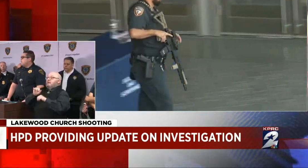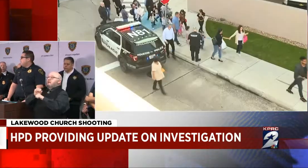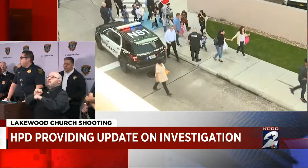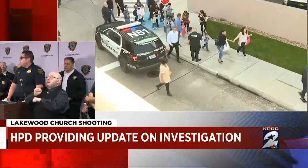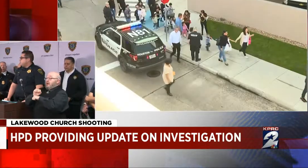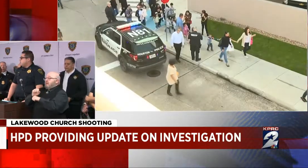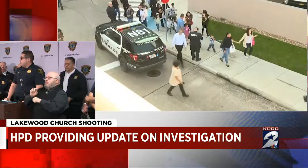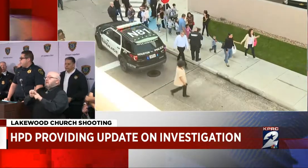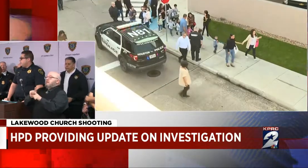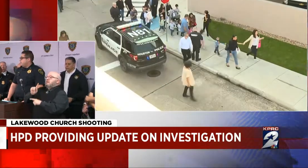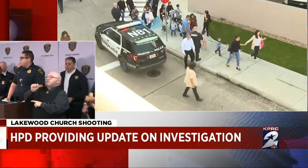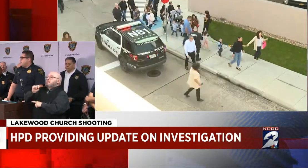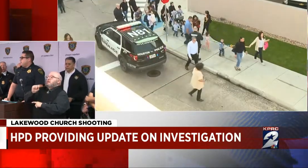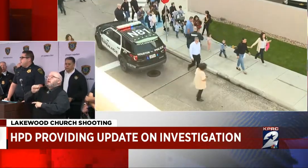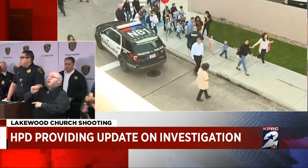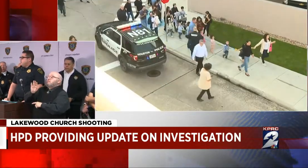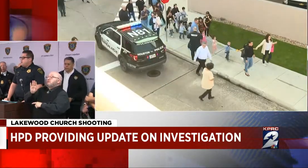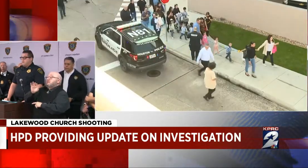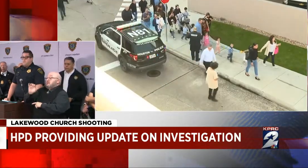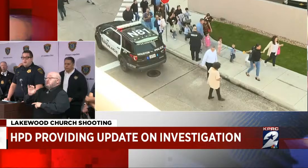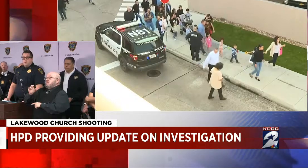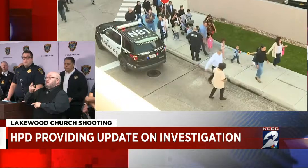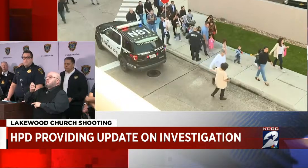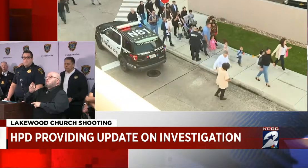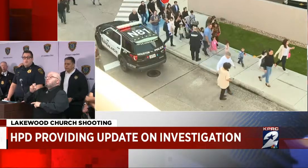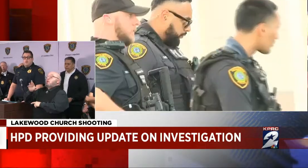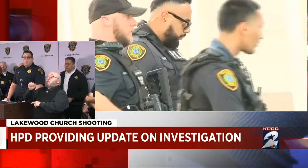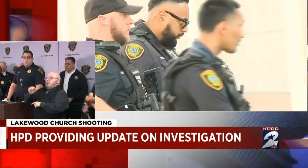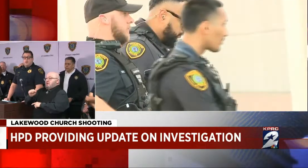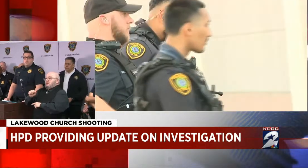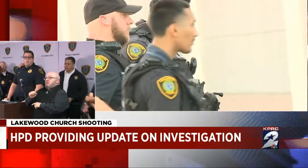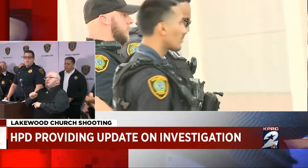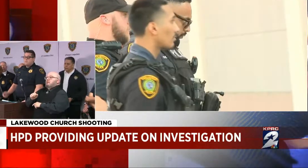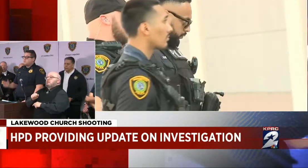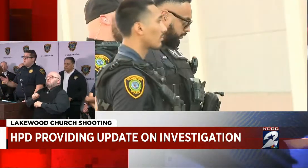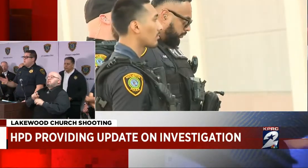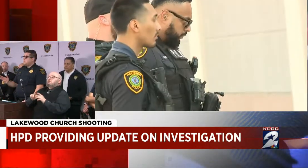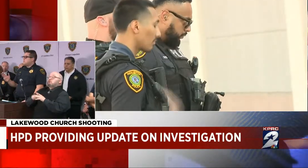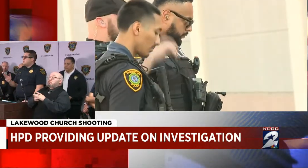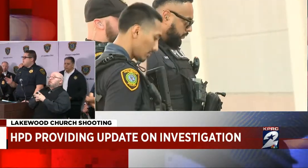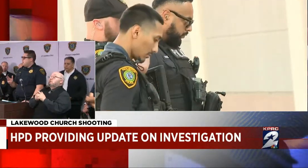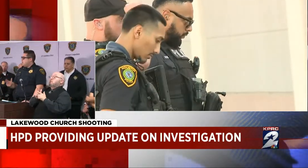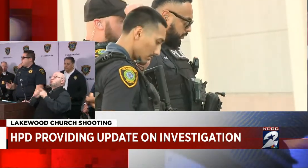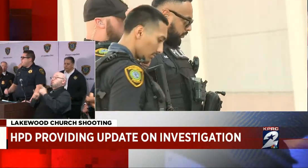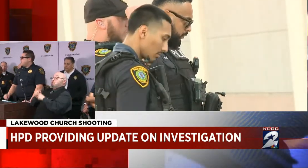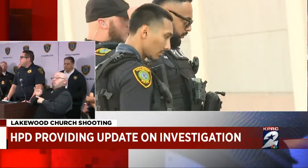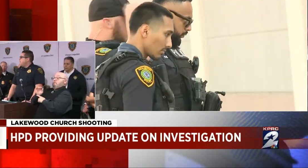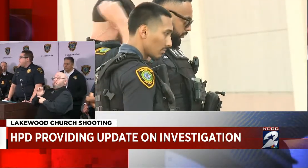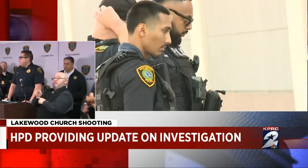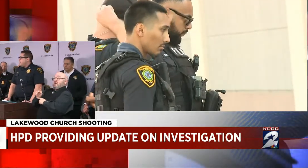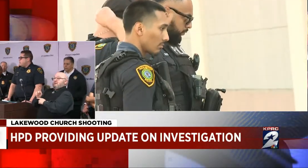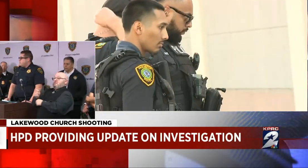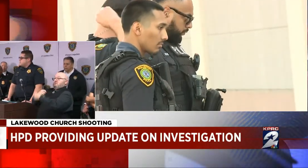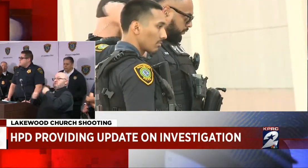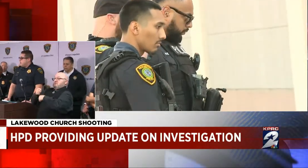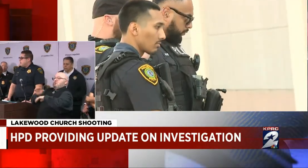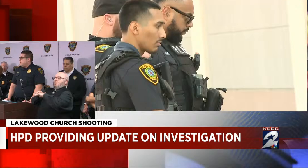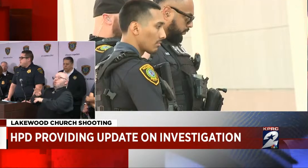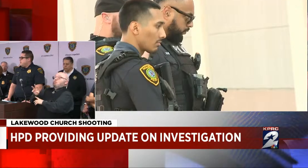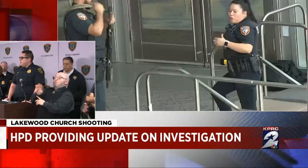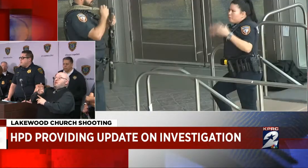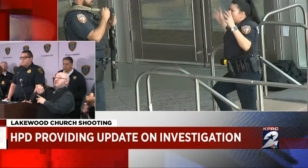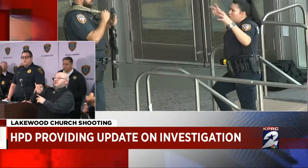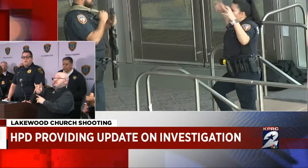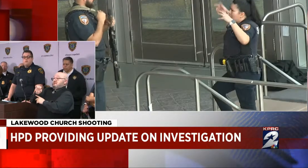TABC Agent Herrera, return fire, and the exchange is all there on the west